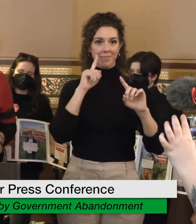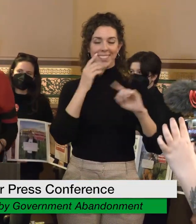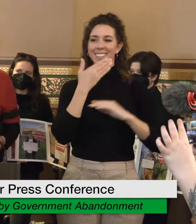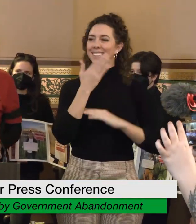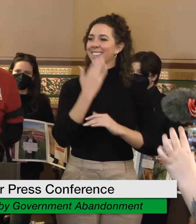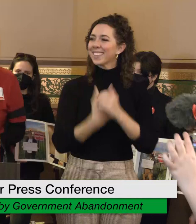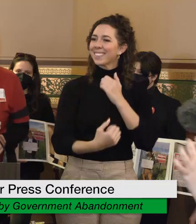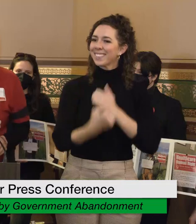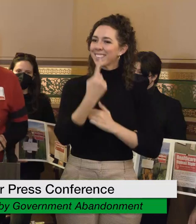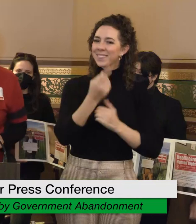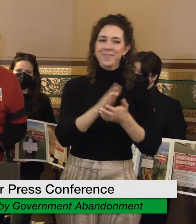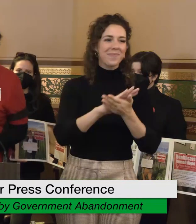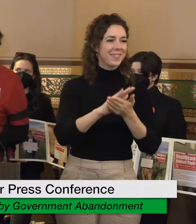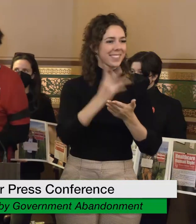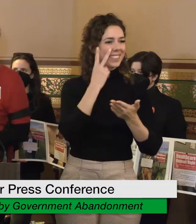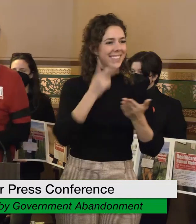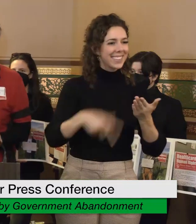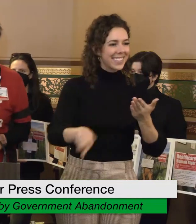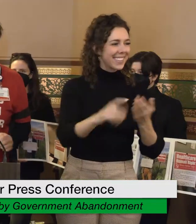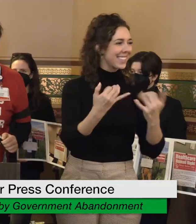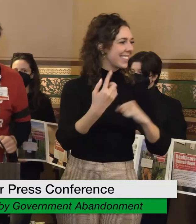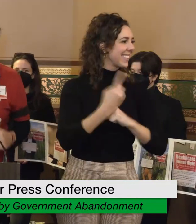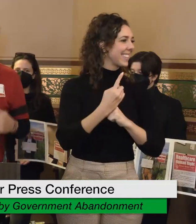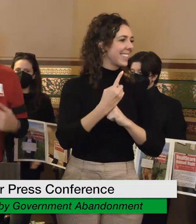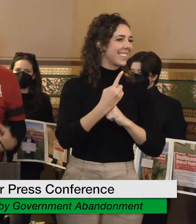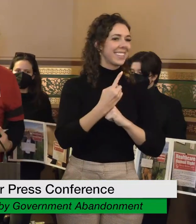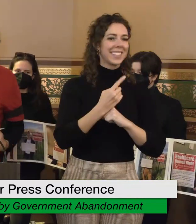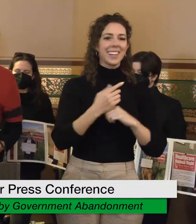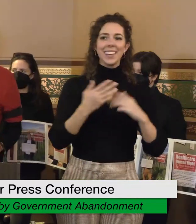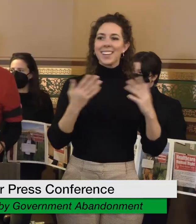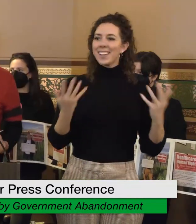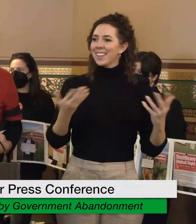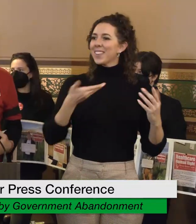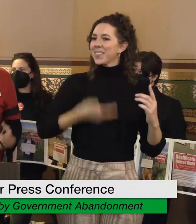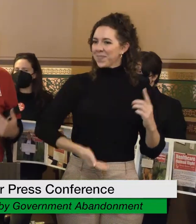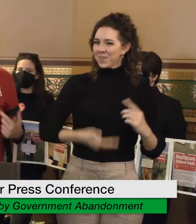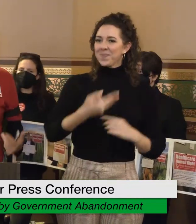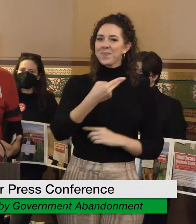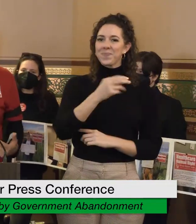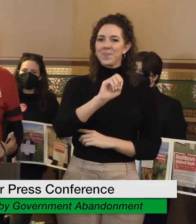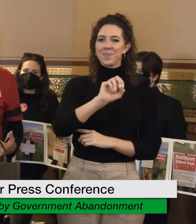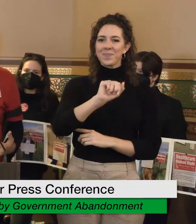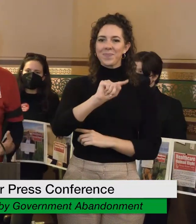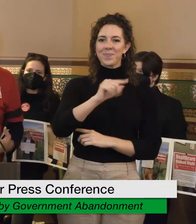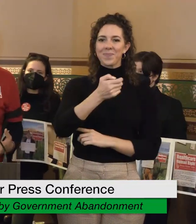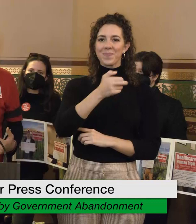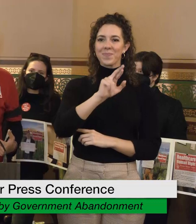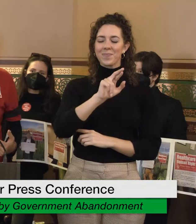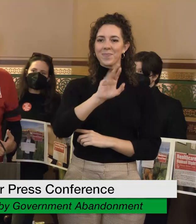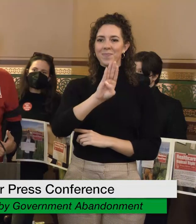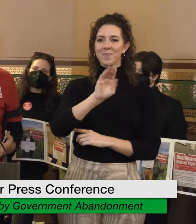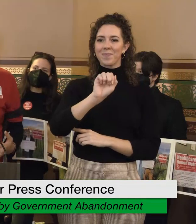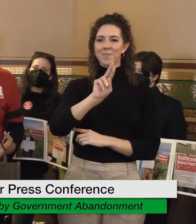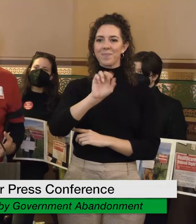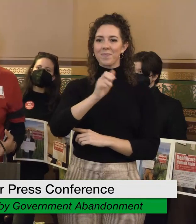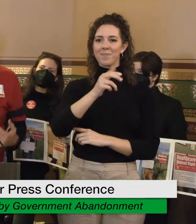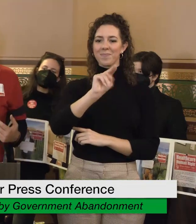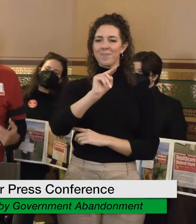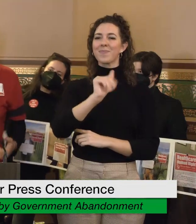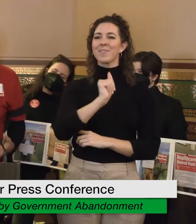Good morning, everyone. It's so nice to see you all here today. My name is Heather Bauman. I'm a phlebotomist at